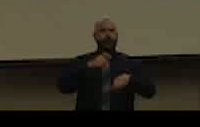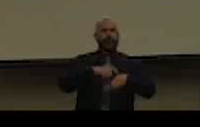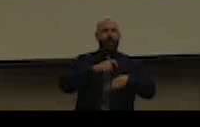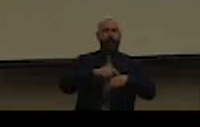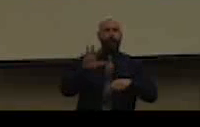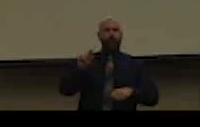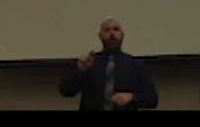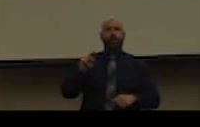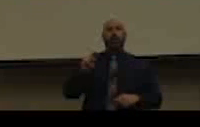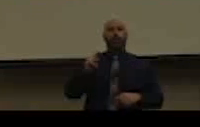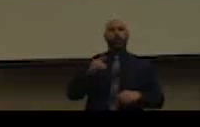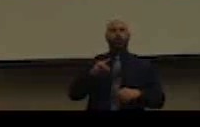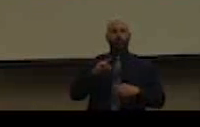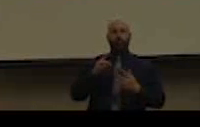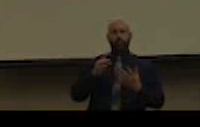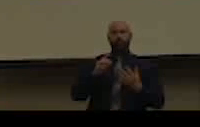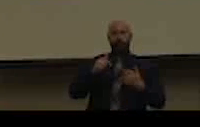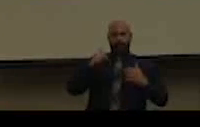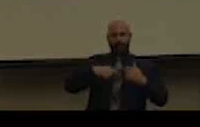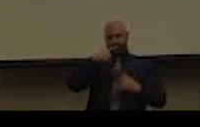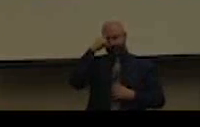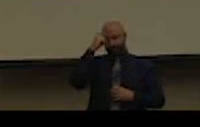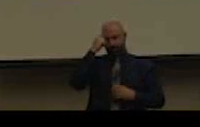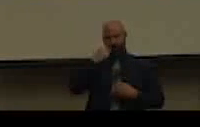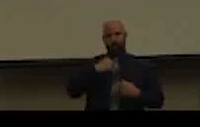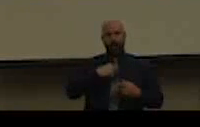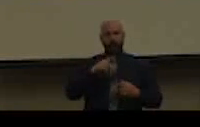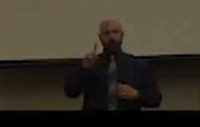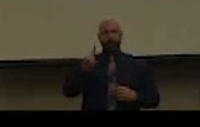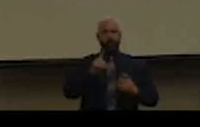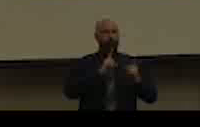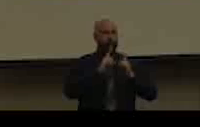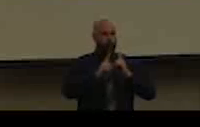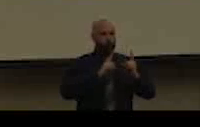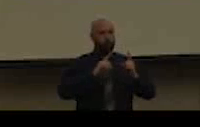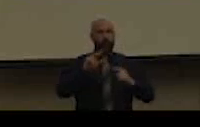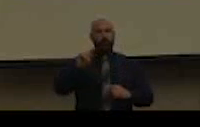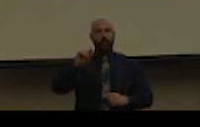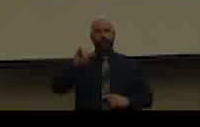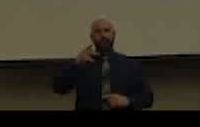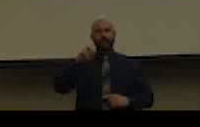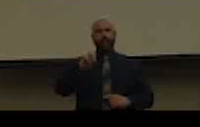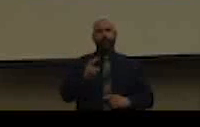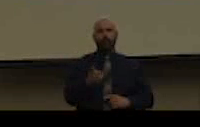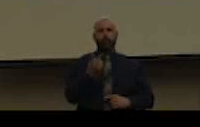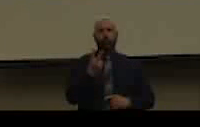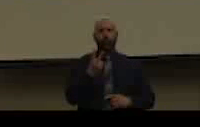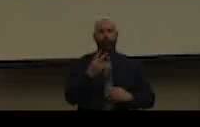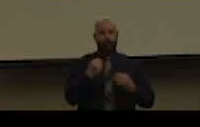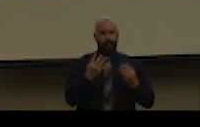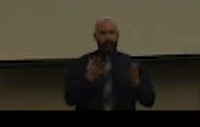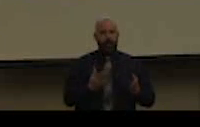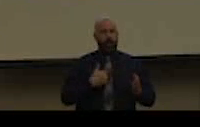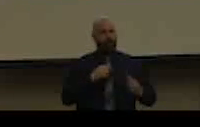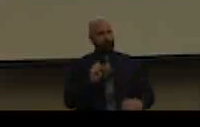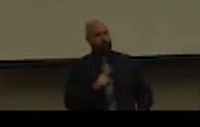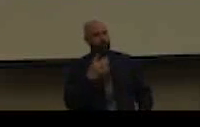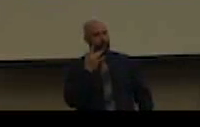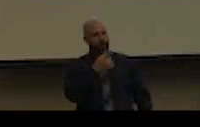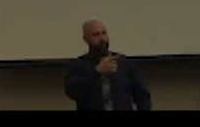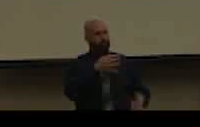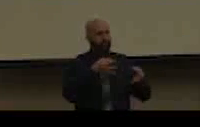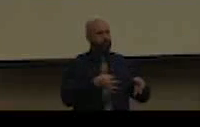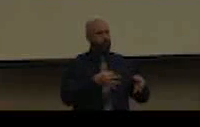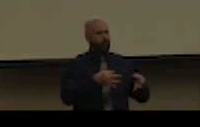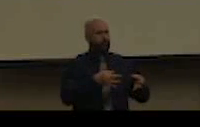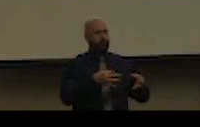conversation with the type 2 provider, and I was asking her why she had chosen not to be type 3, and what I expected her to say